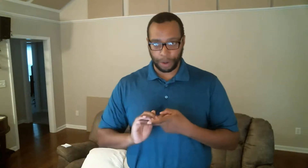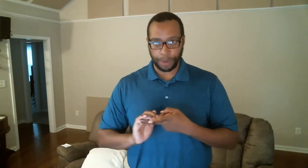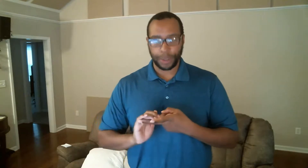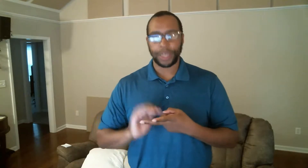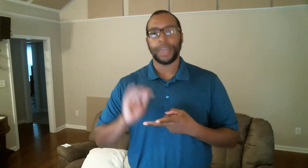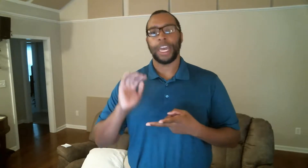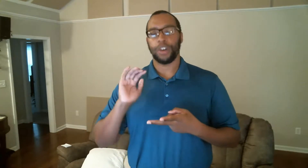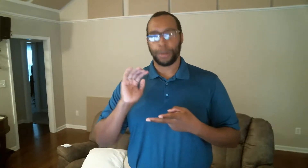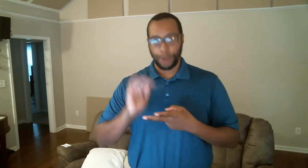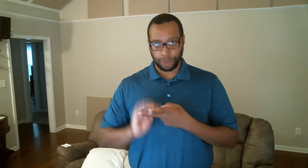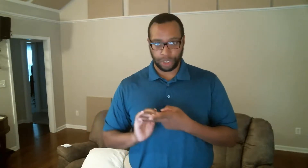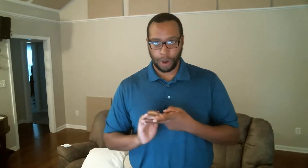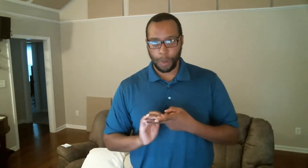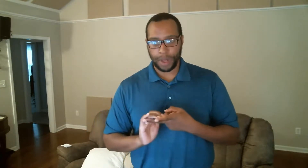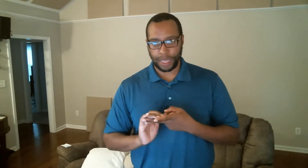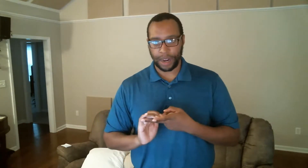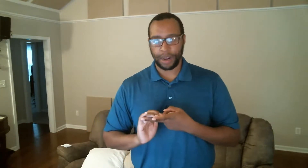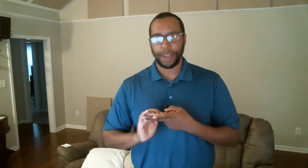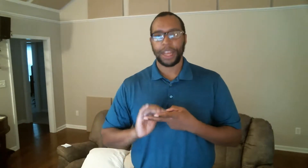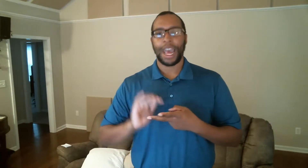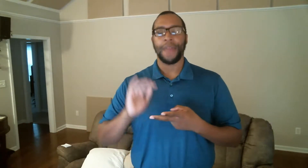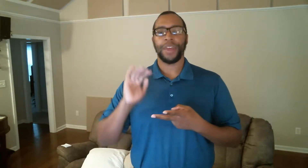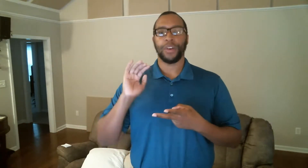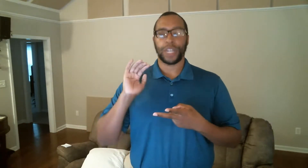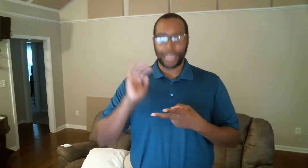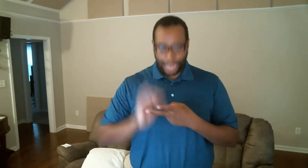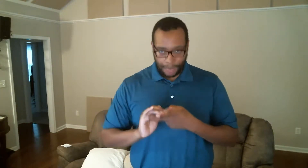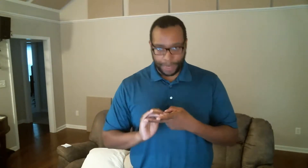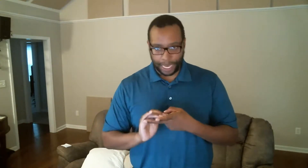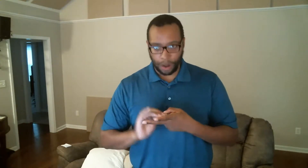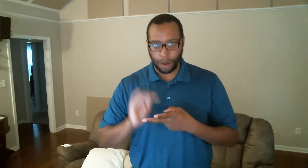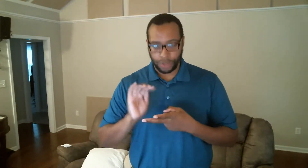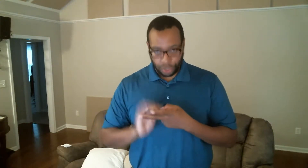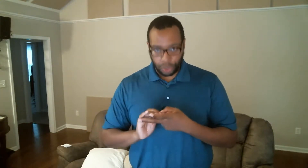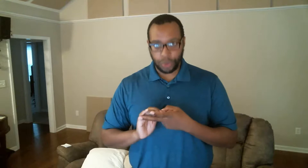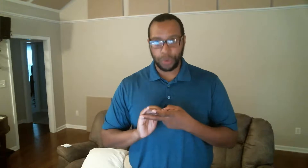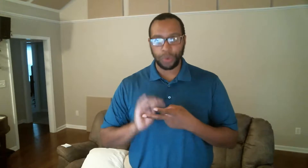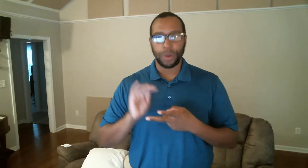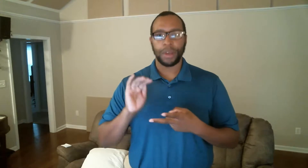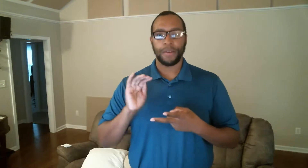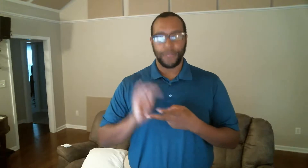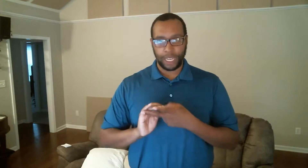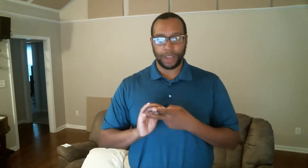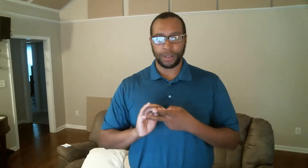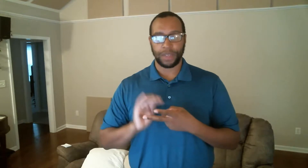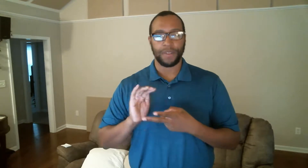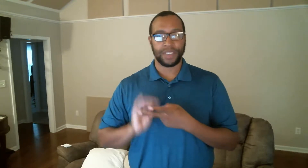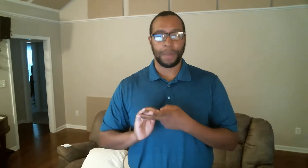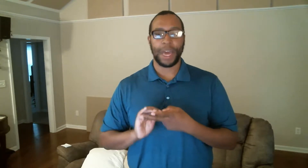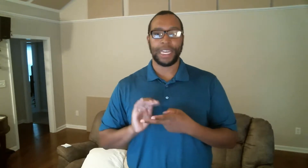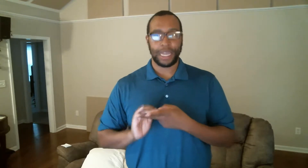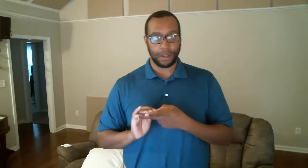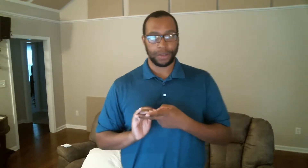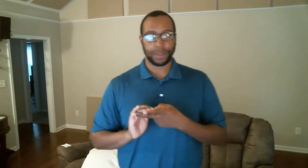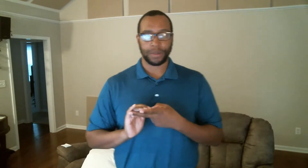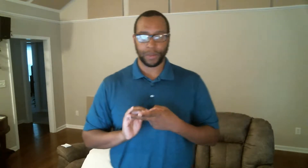group, and you're going to post your homework there. And then you're going to comment on 2 videos of somebody else.